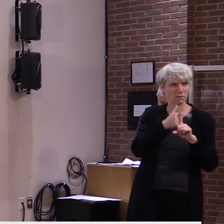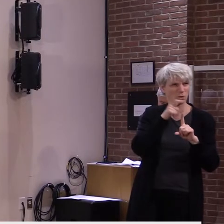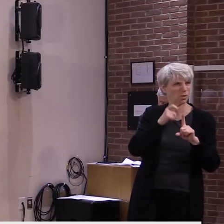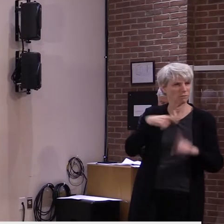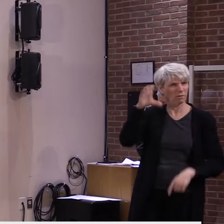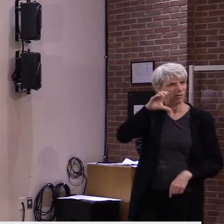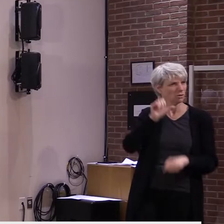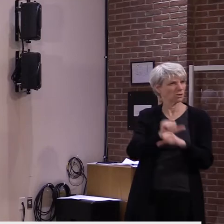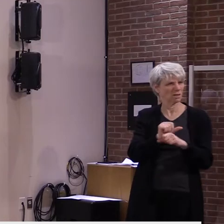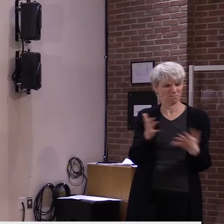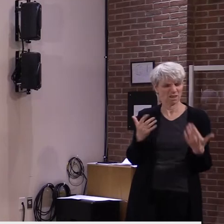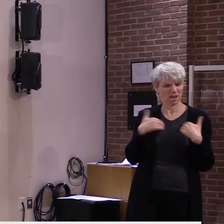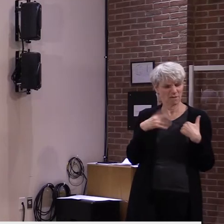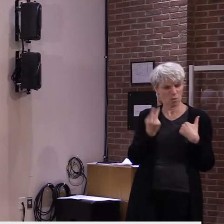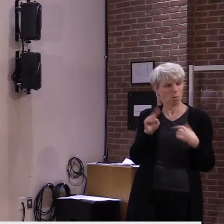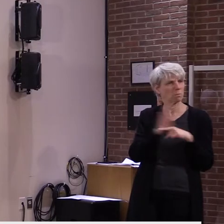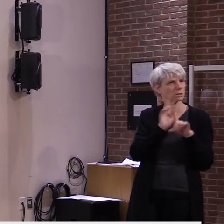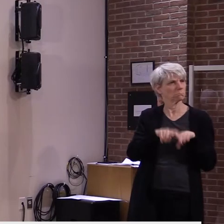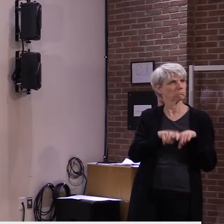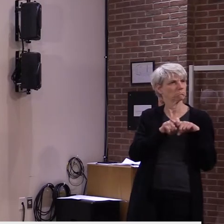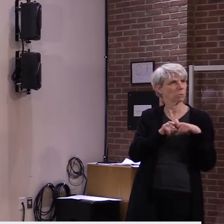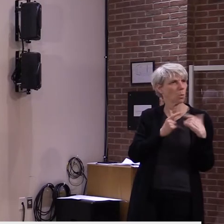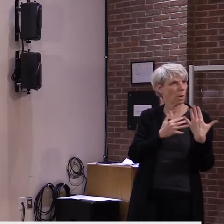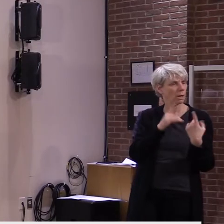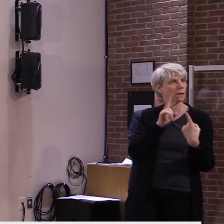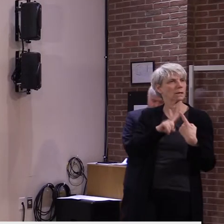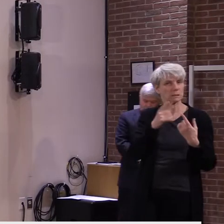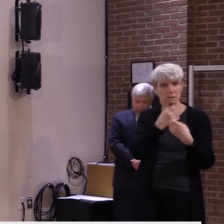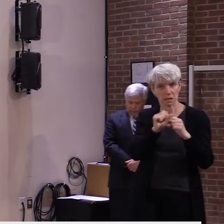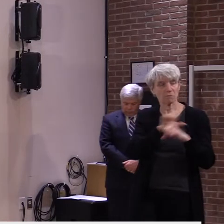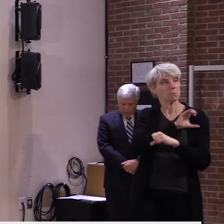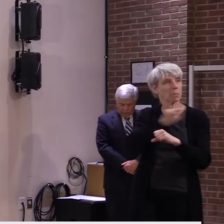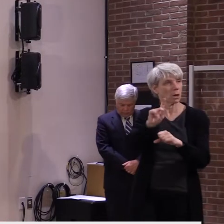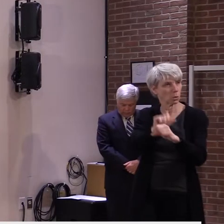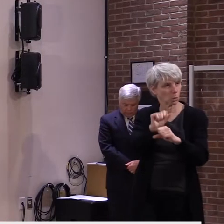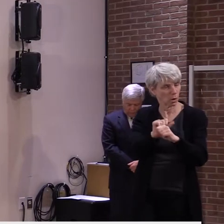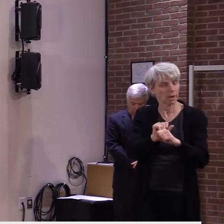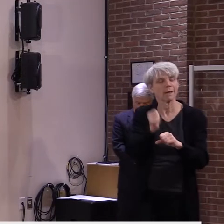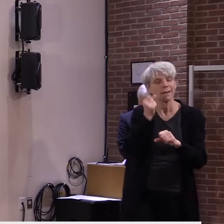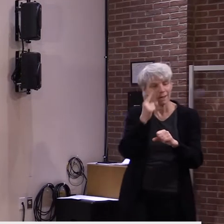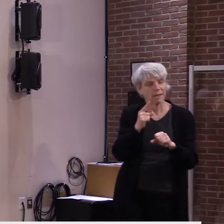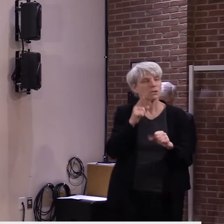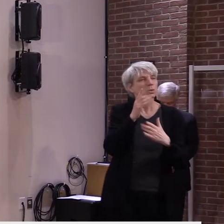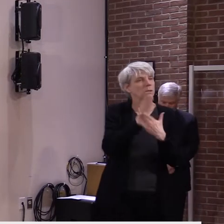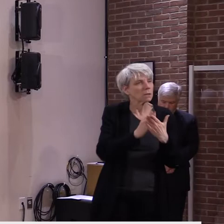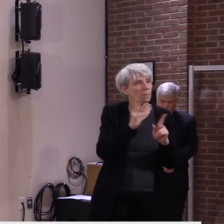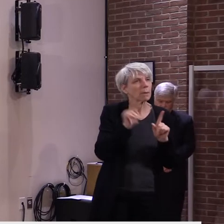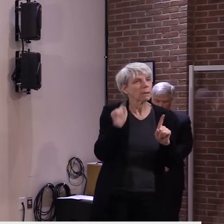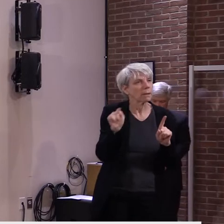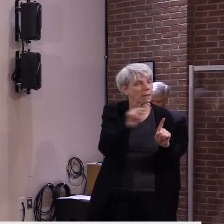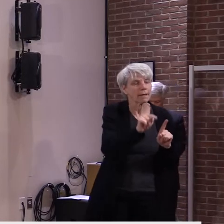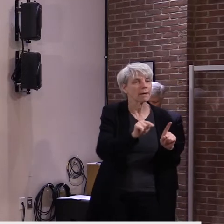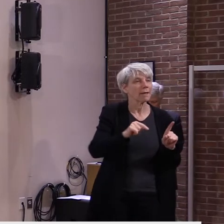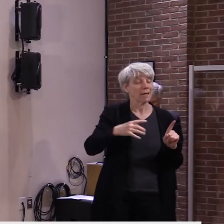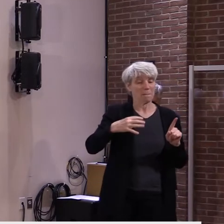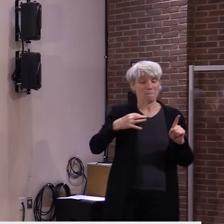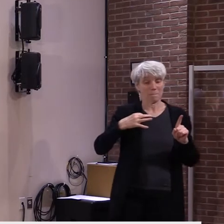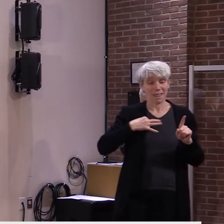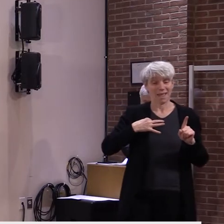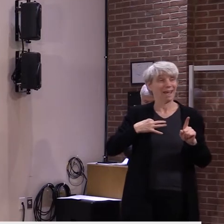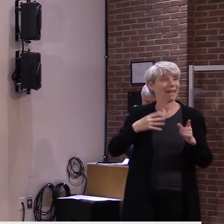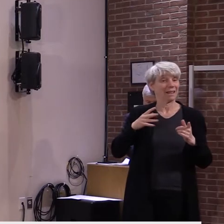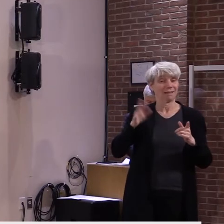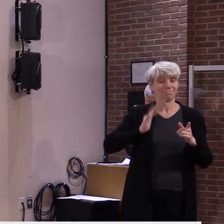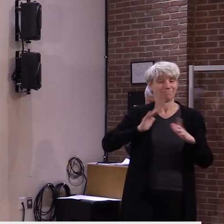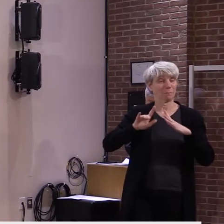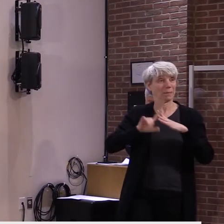But obviously there was this subset of that population as well where their application just hadn't been marked early on because